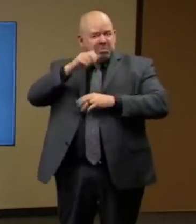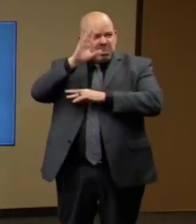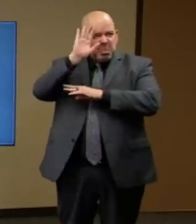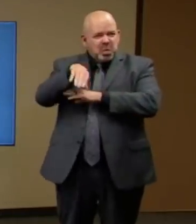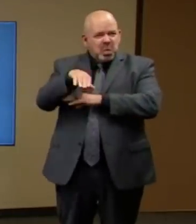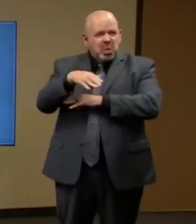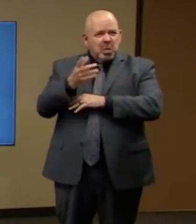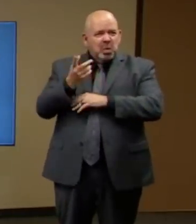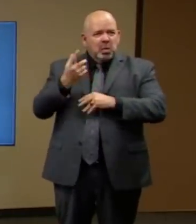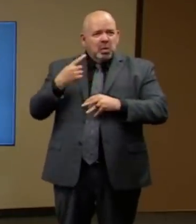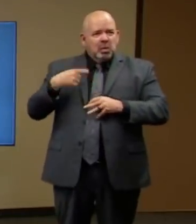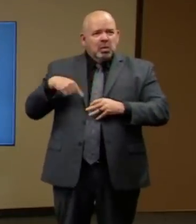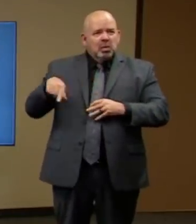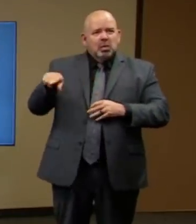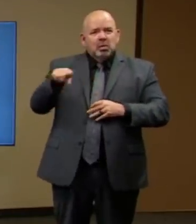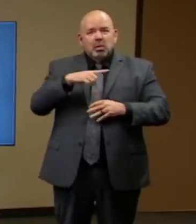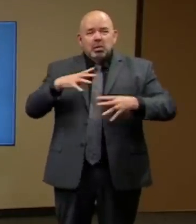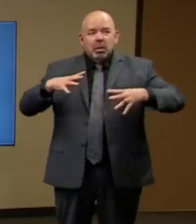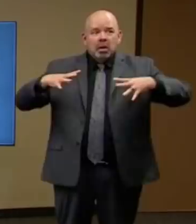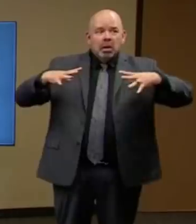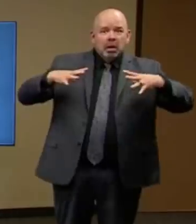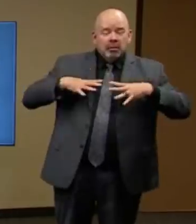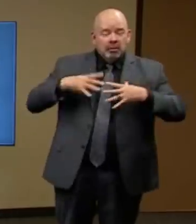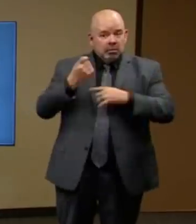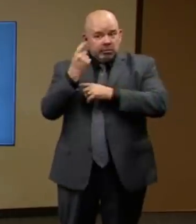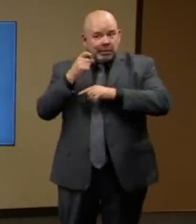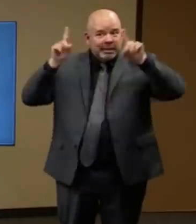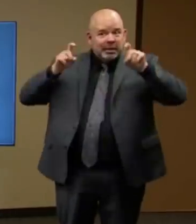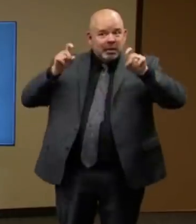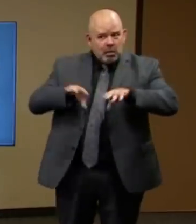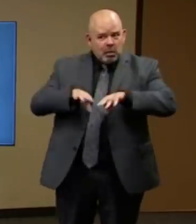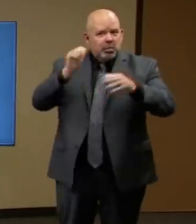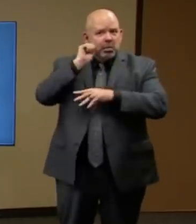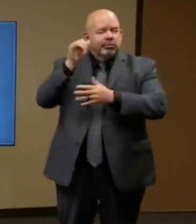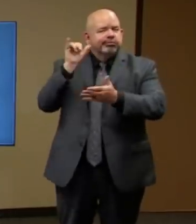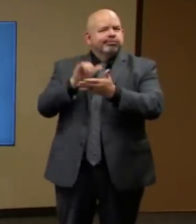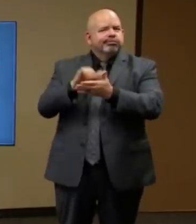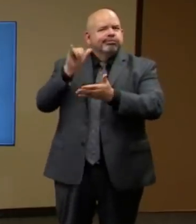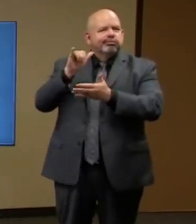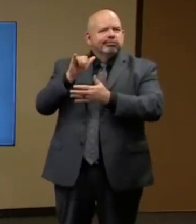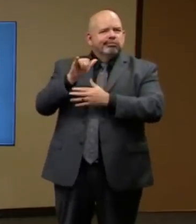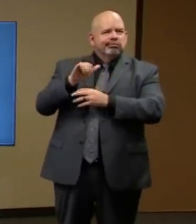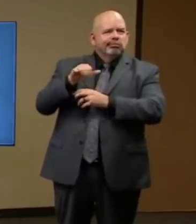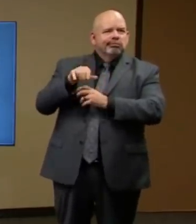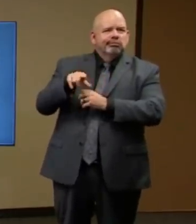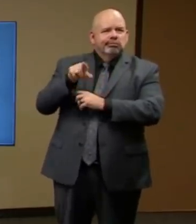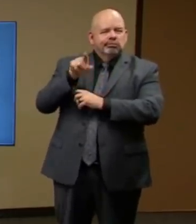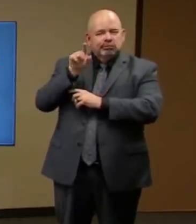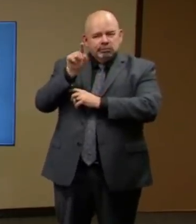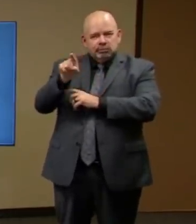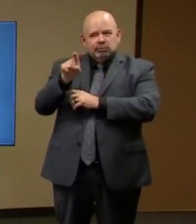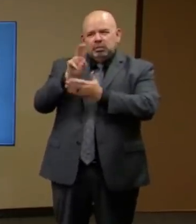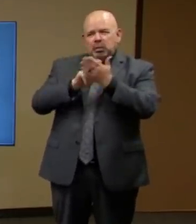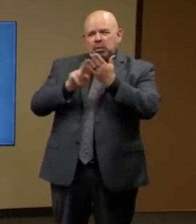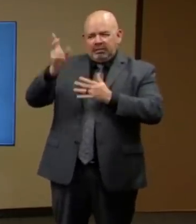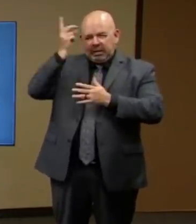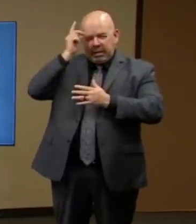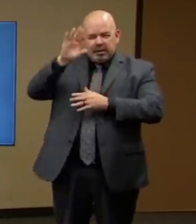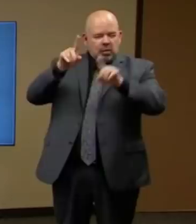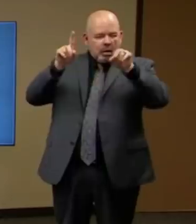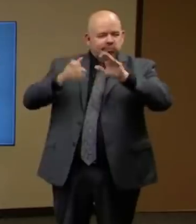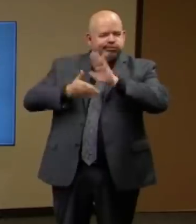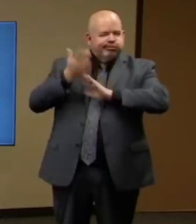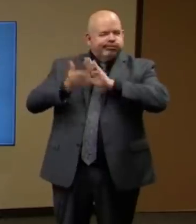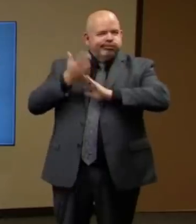open. Okay, so the test sites are open tomorrow. Now, let me explain a couple of differences in the